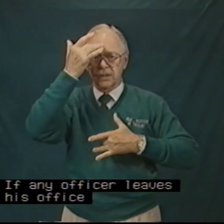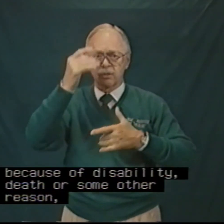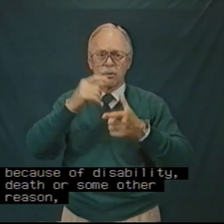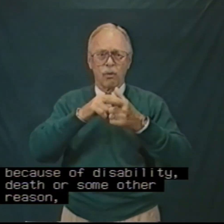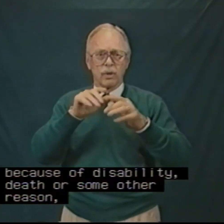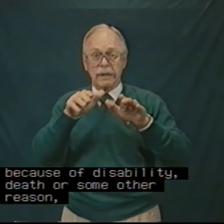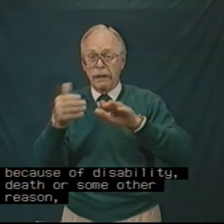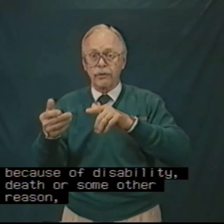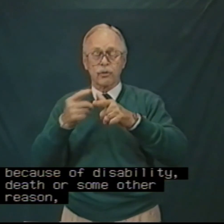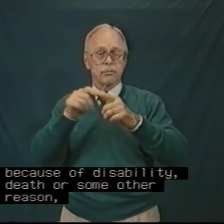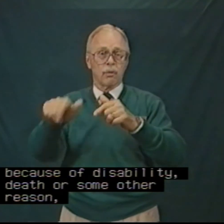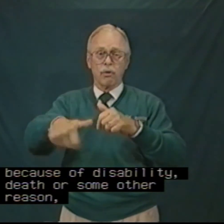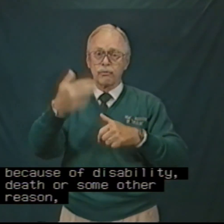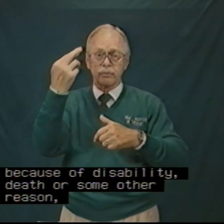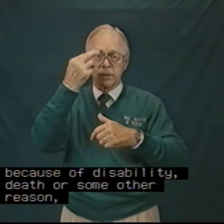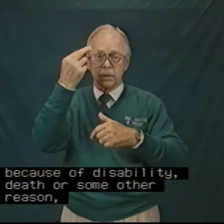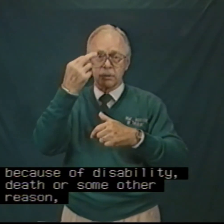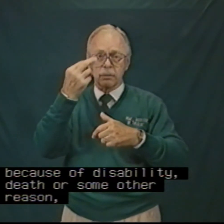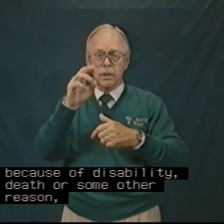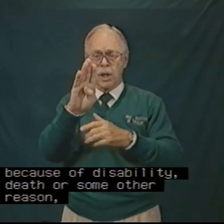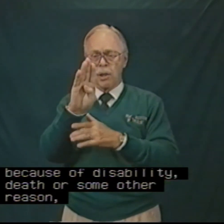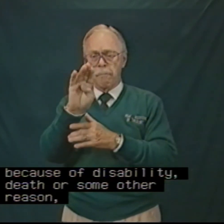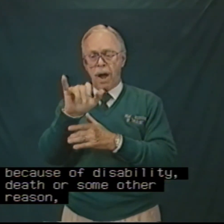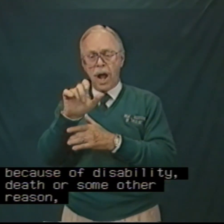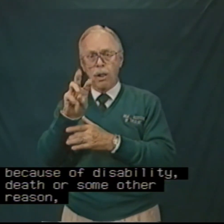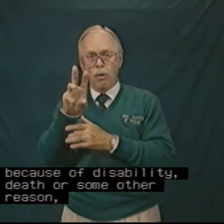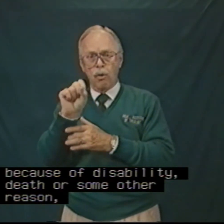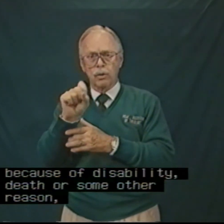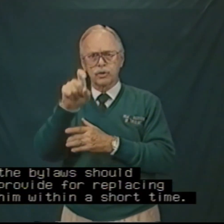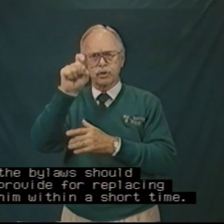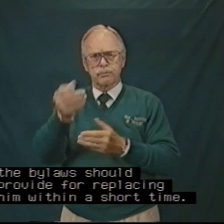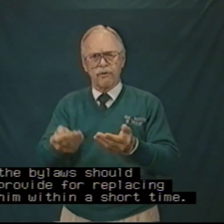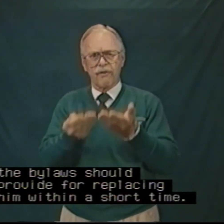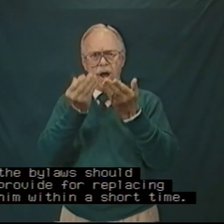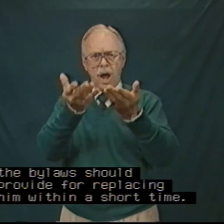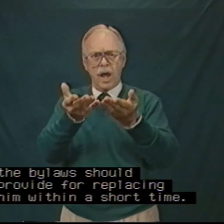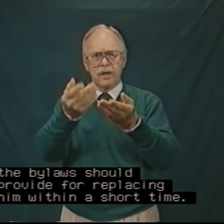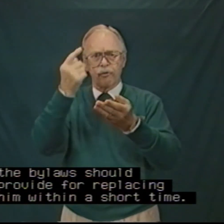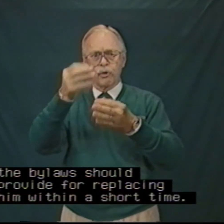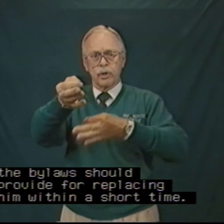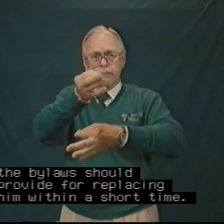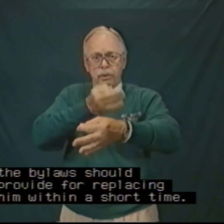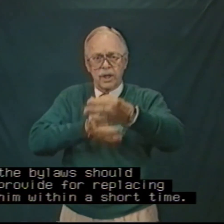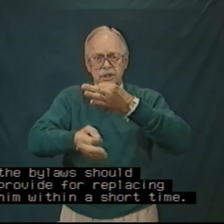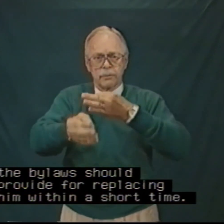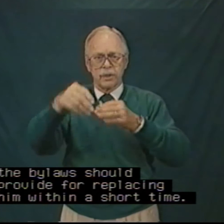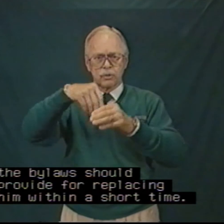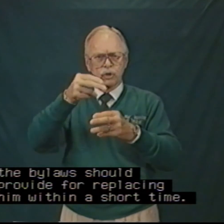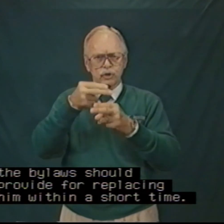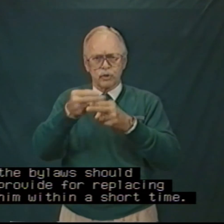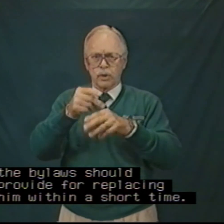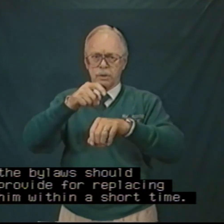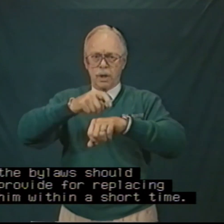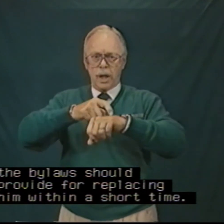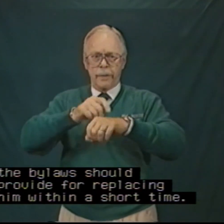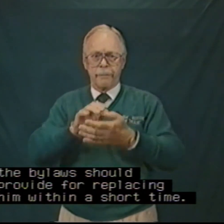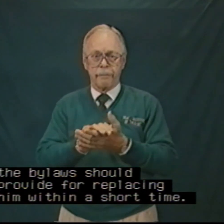replacing him within a short time. This can be selected by the Council or by a special